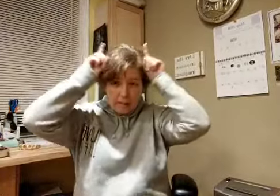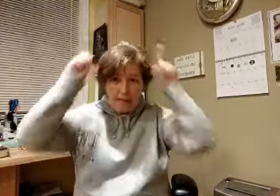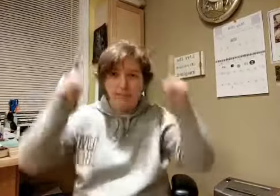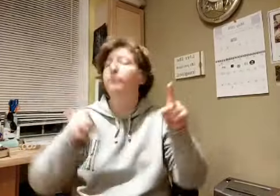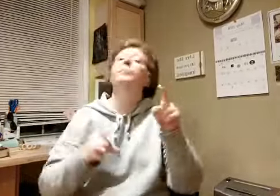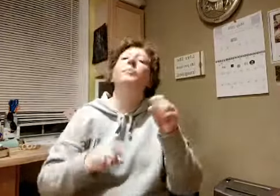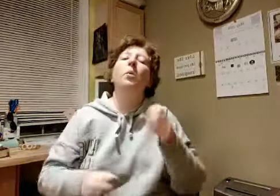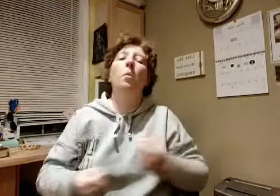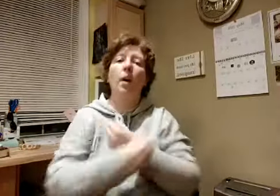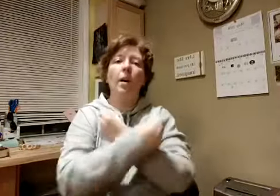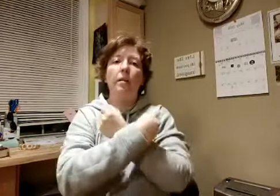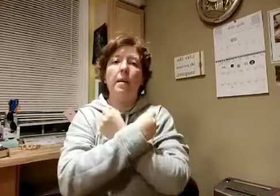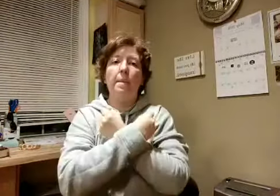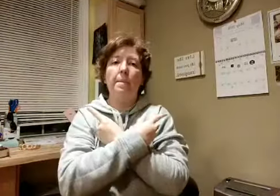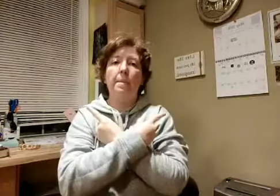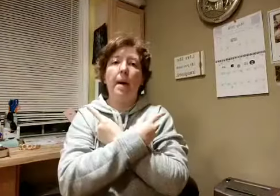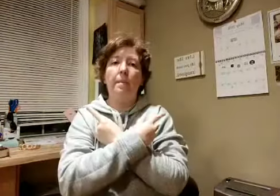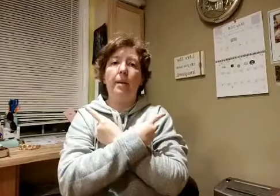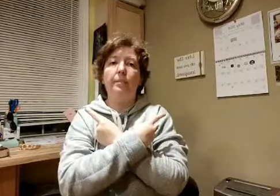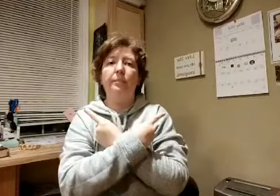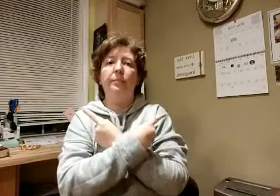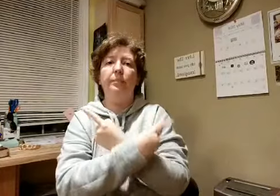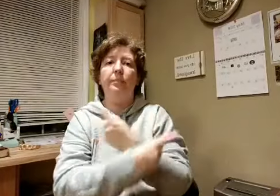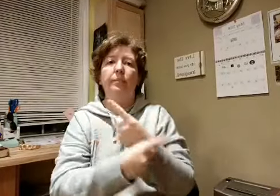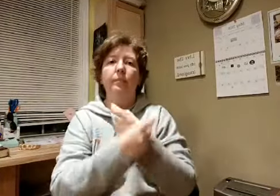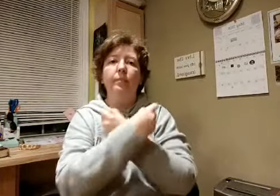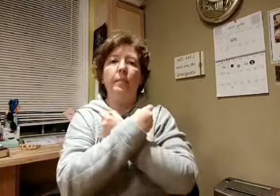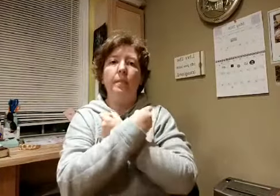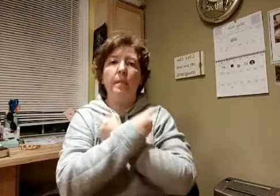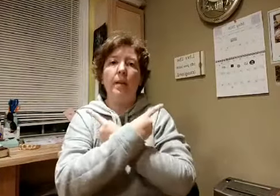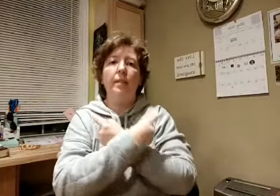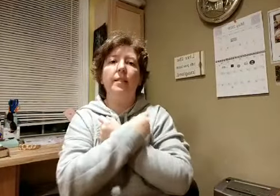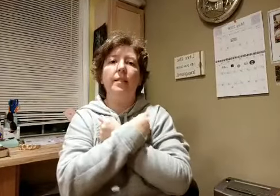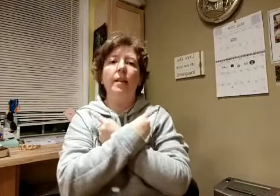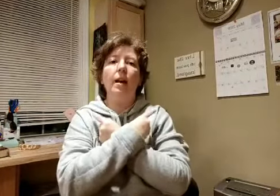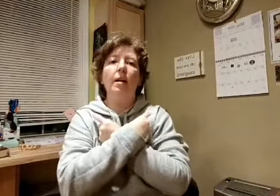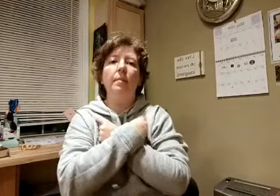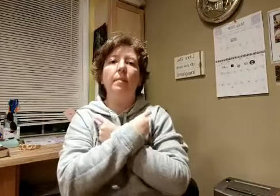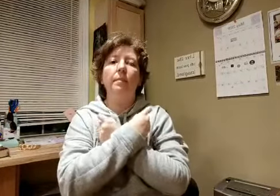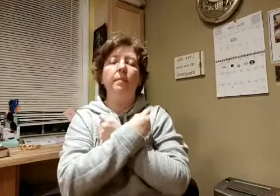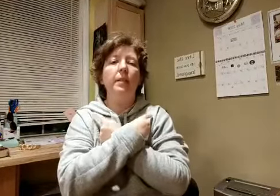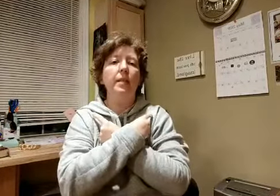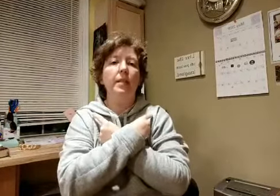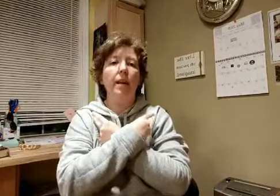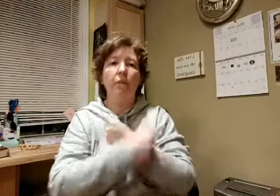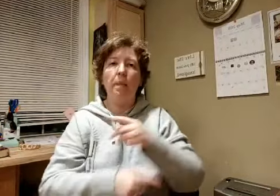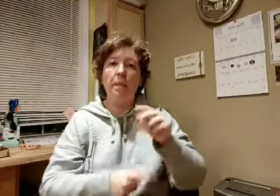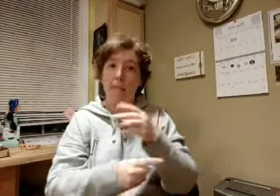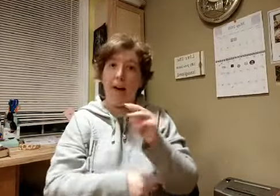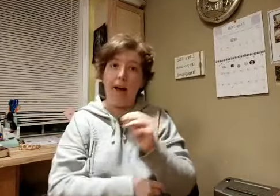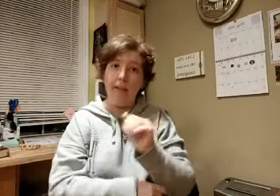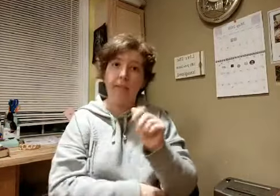Batman, or Batman. This is the sign for a bat,